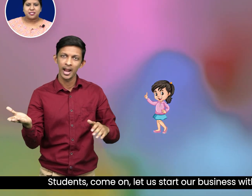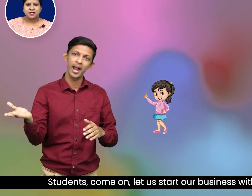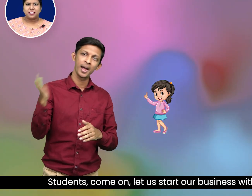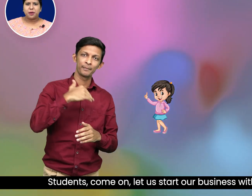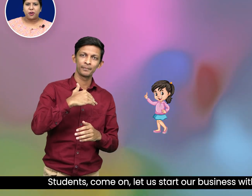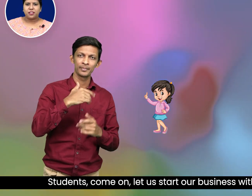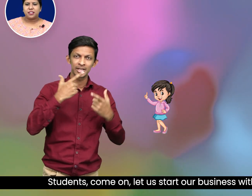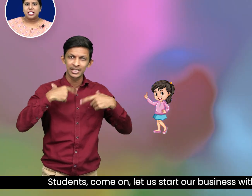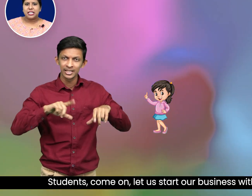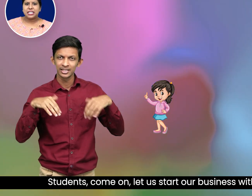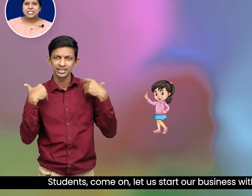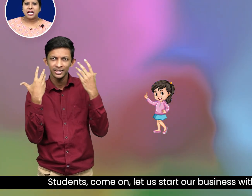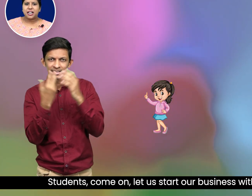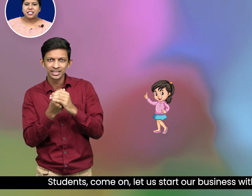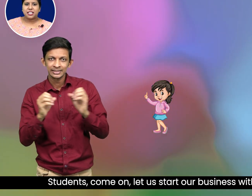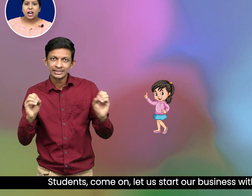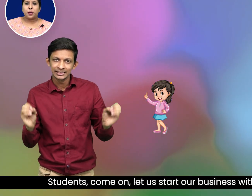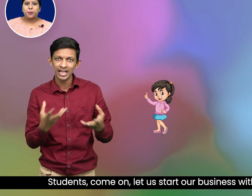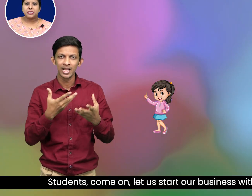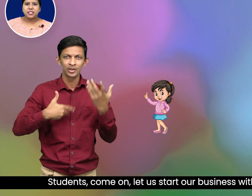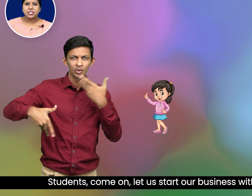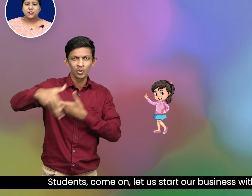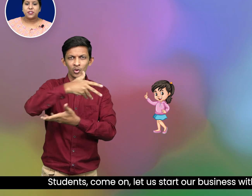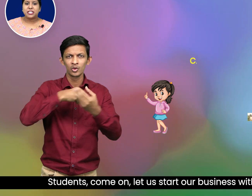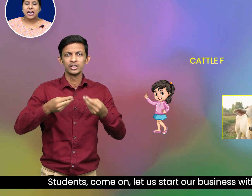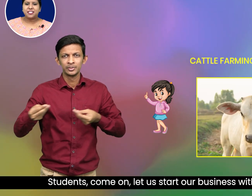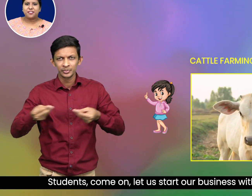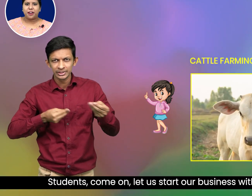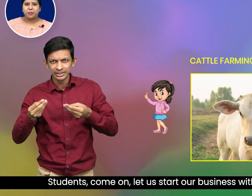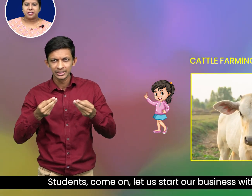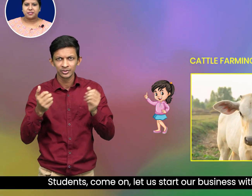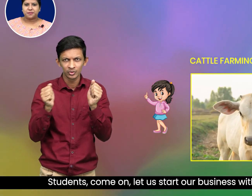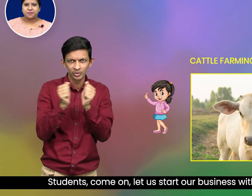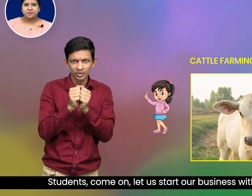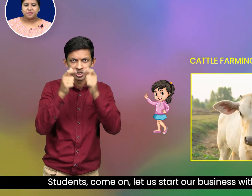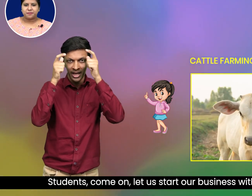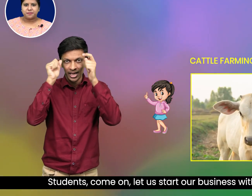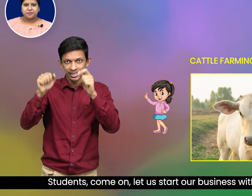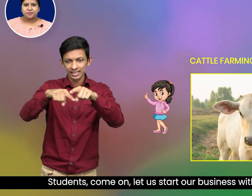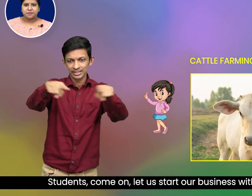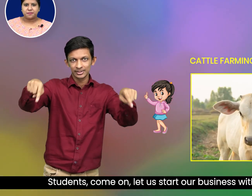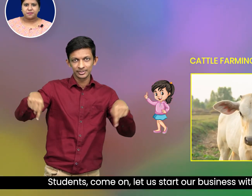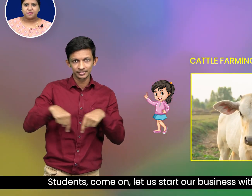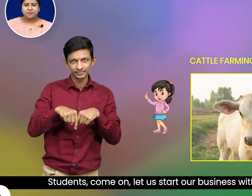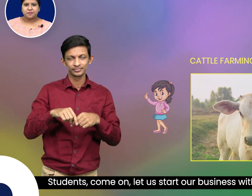Students, come on, let's start our business with cattle farming.